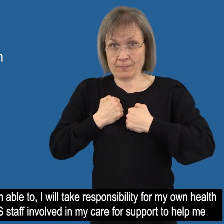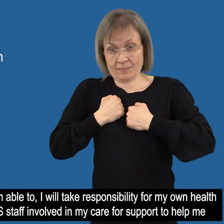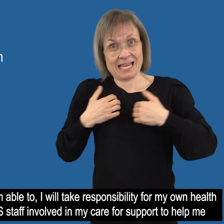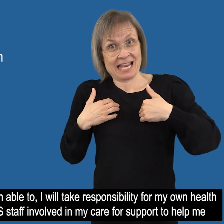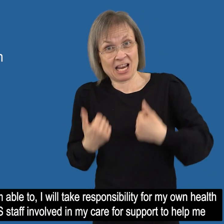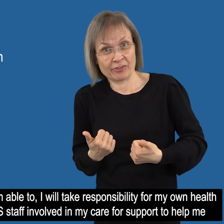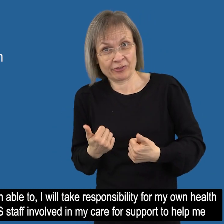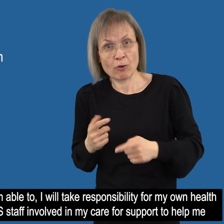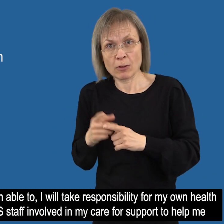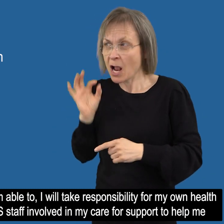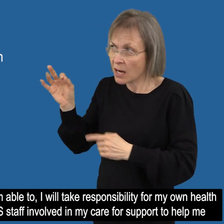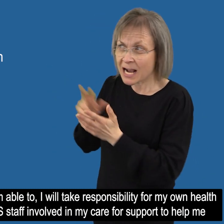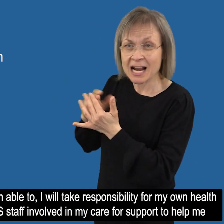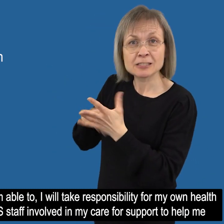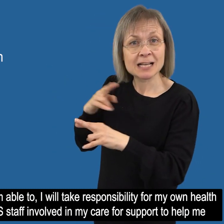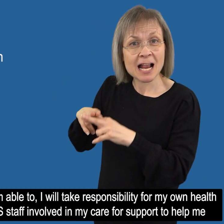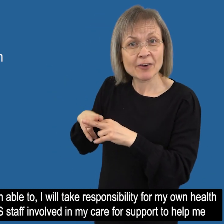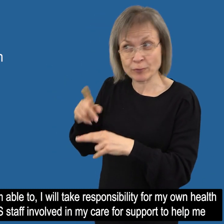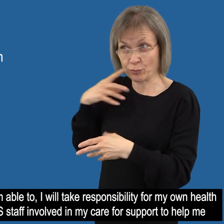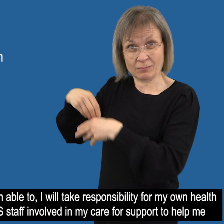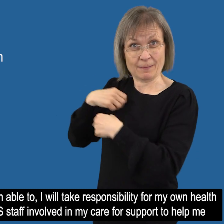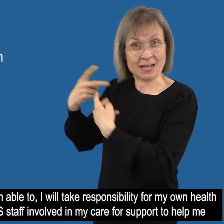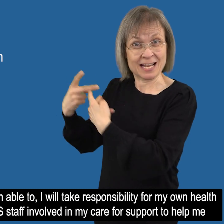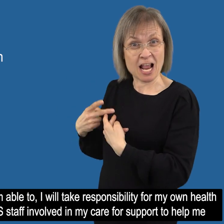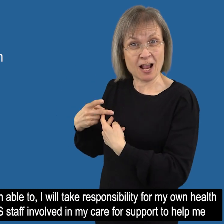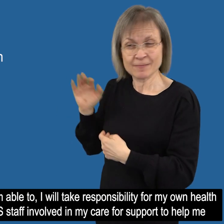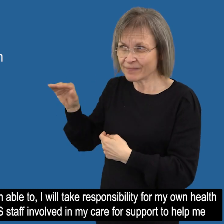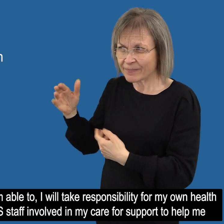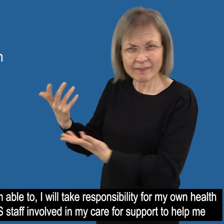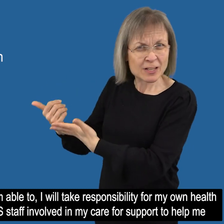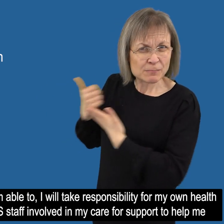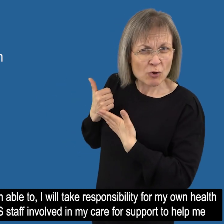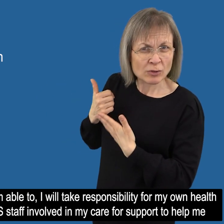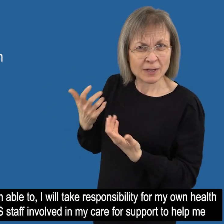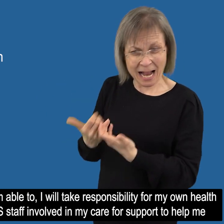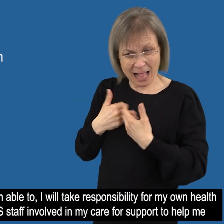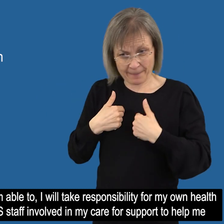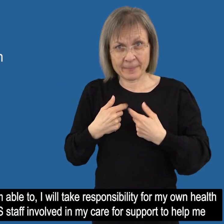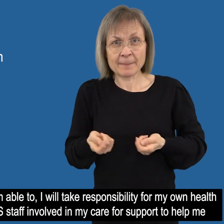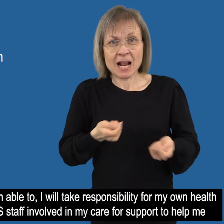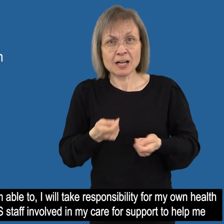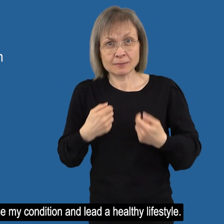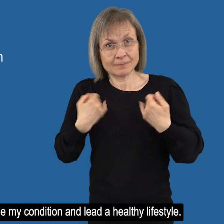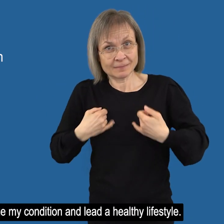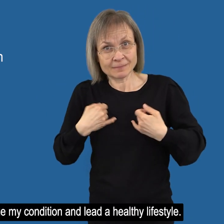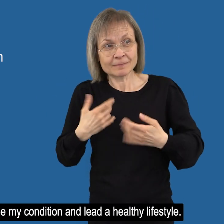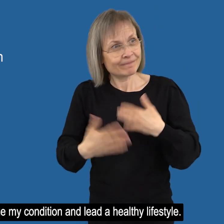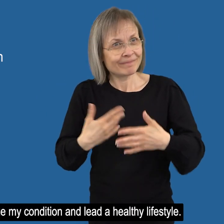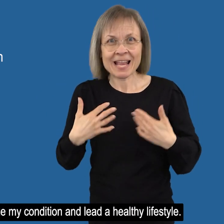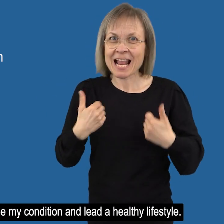As far as I am able to, I will take responsibility for my own health and ask NHS staff involved in my care for support to help